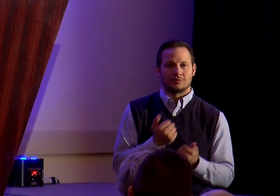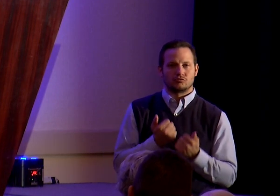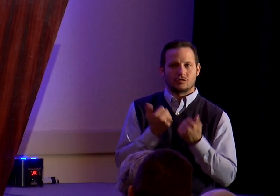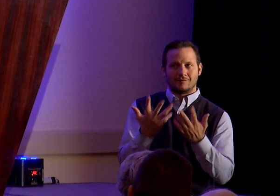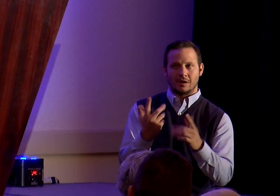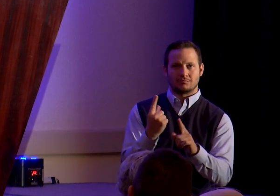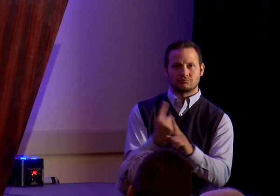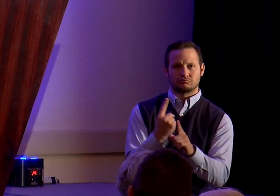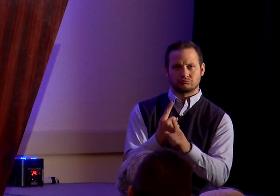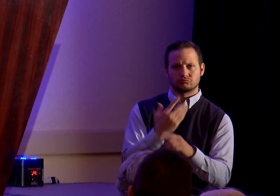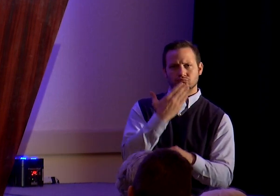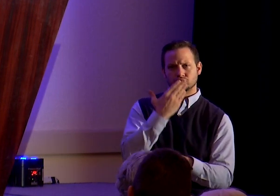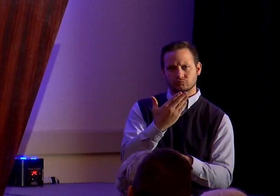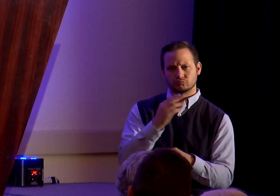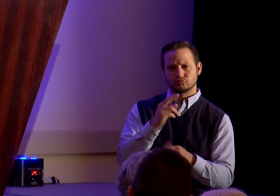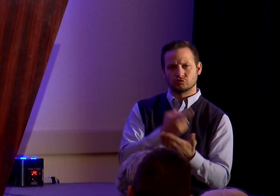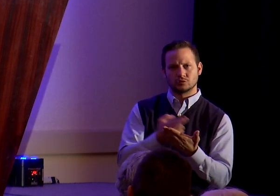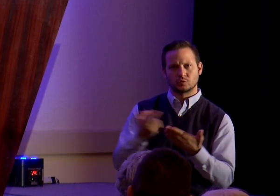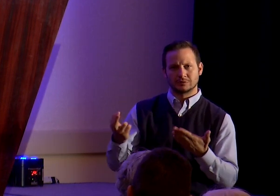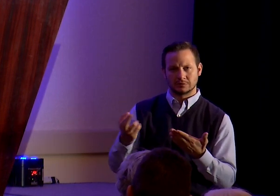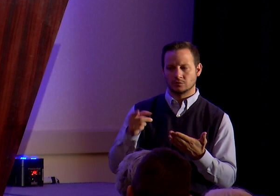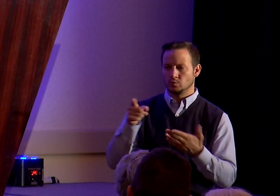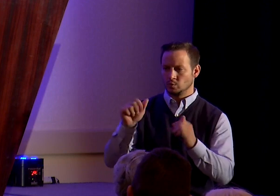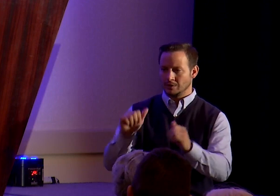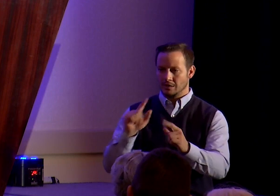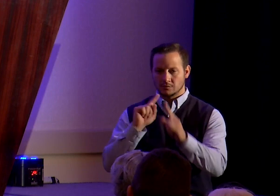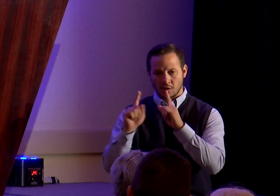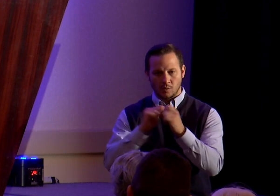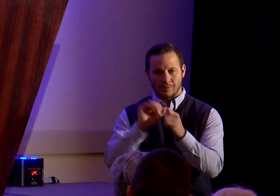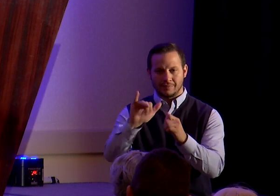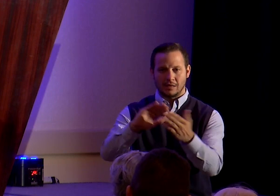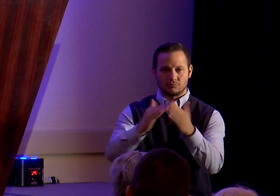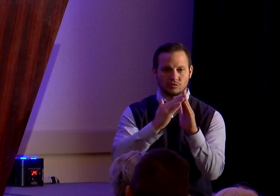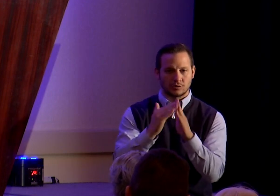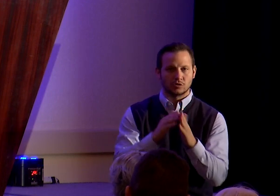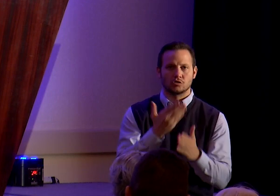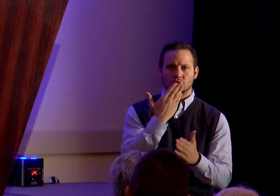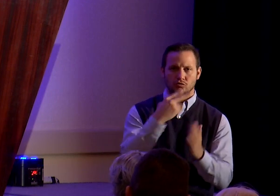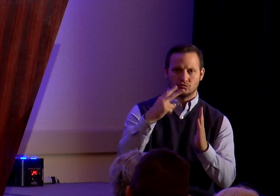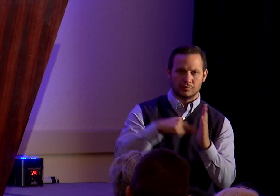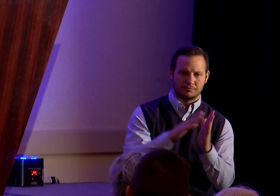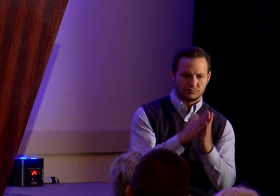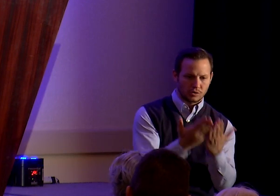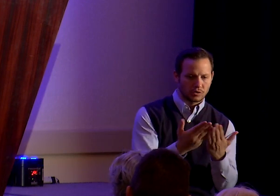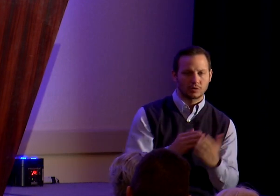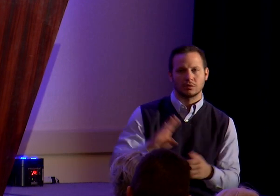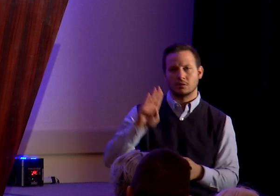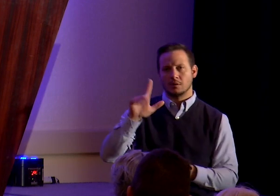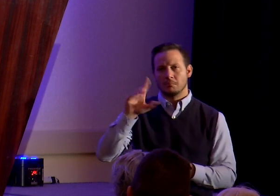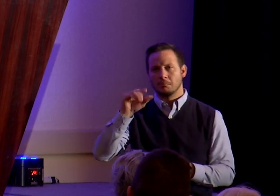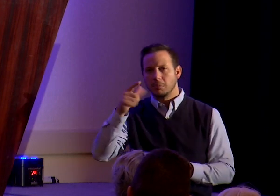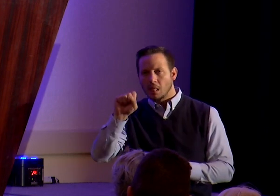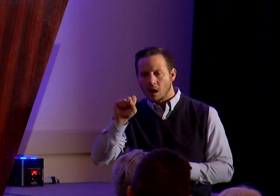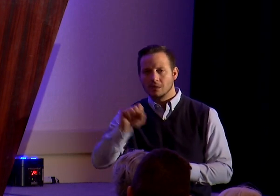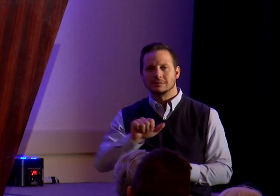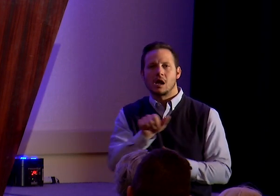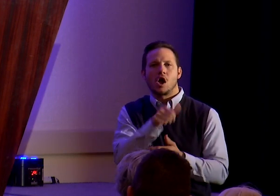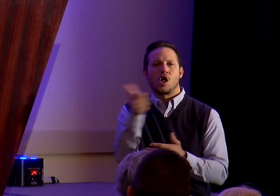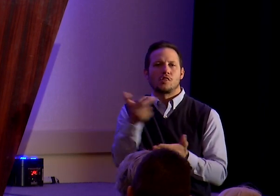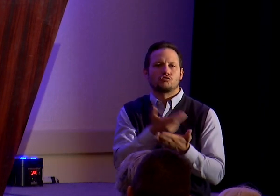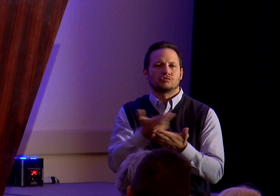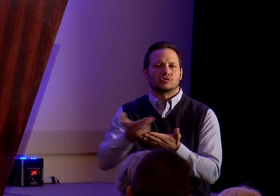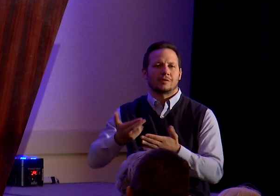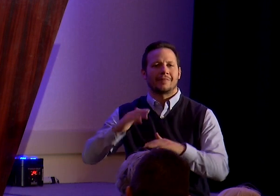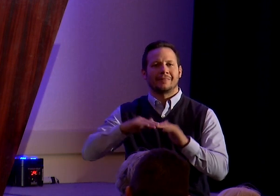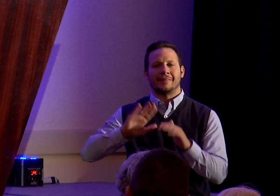resources, a community they can talk to, books they can read, blogs they can go to, other resources outside of their own